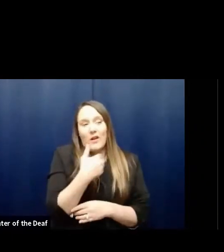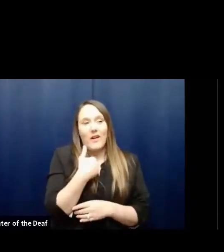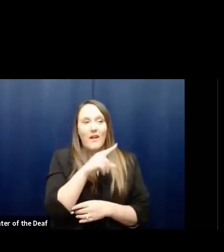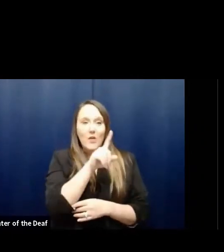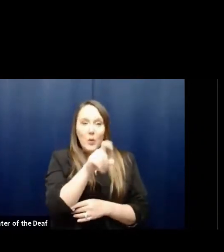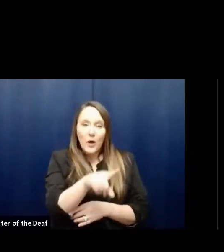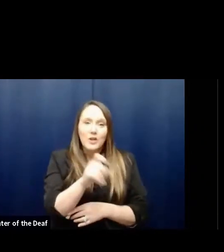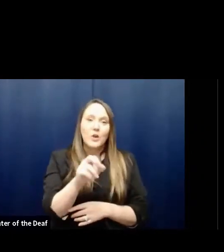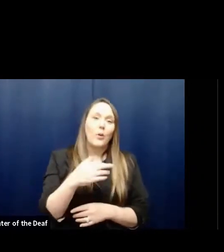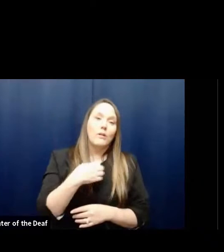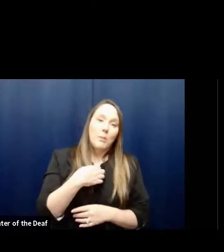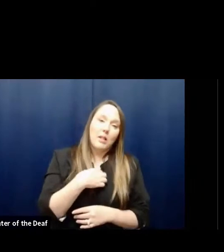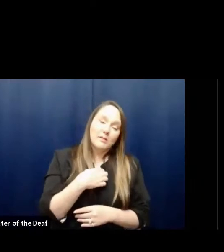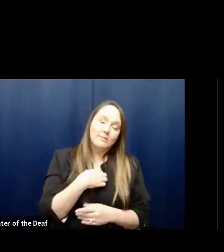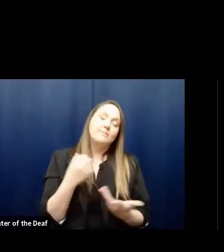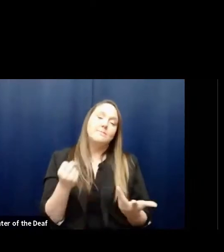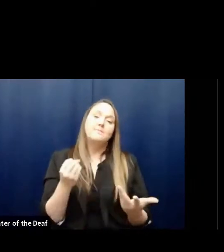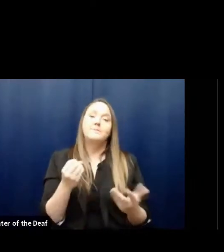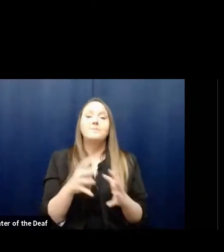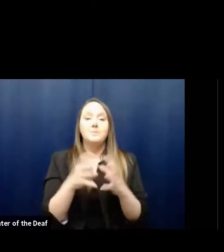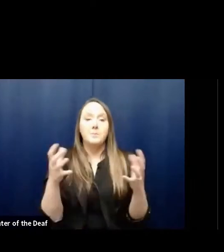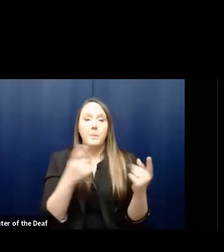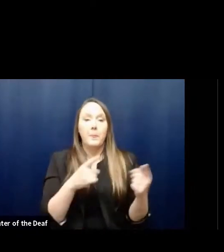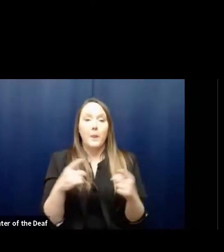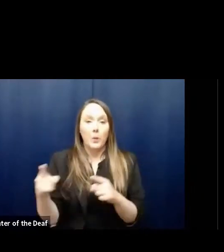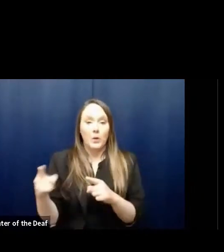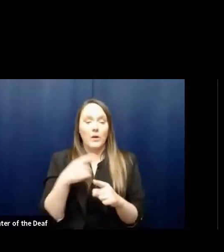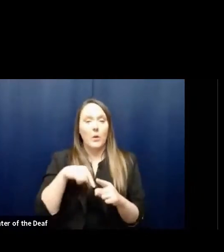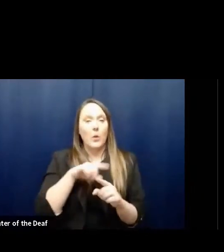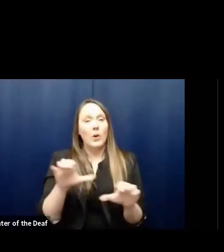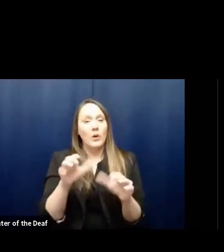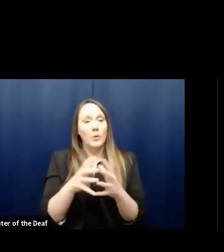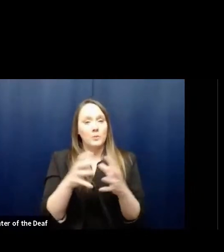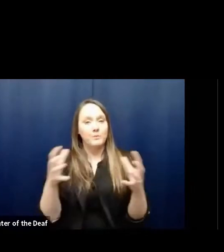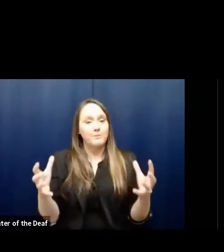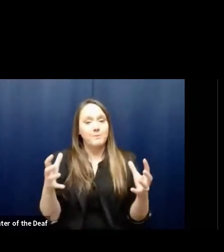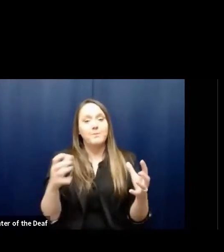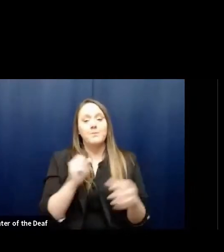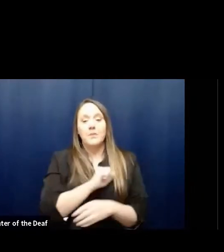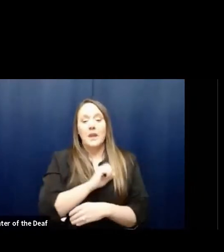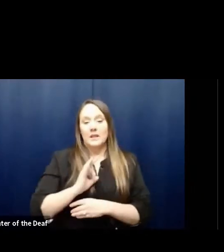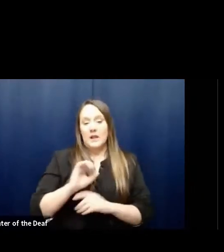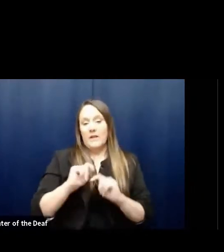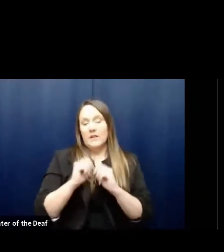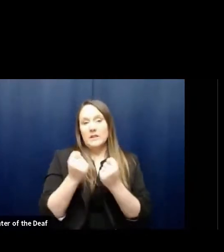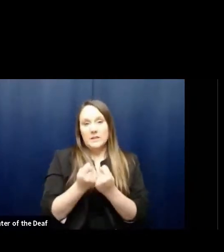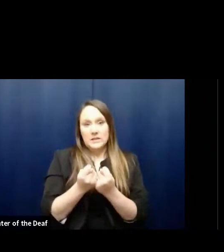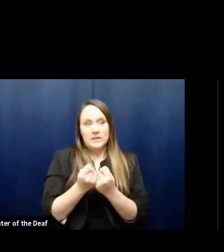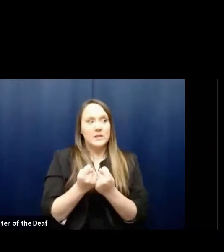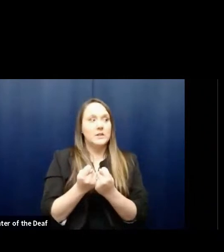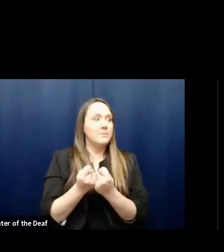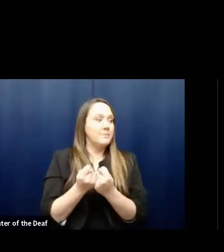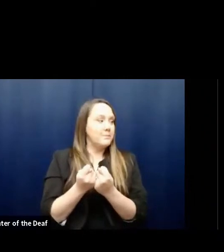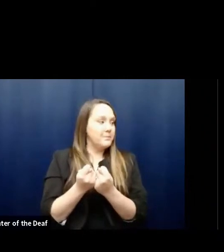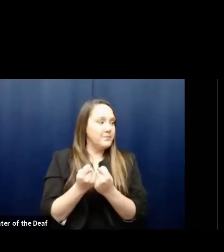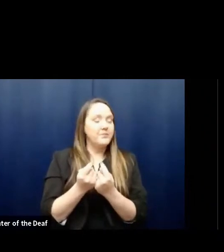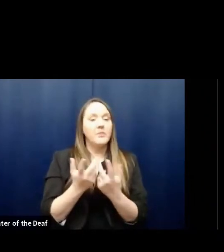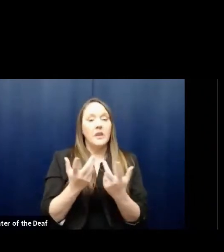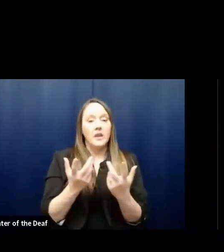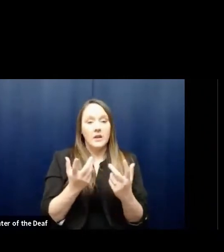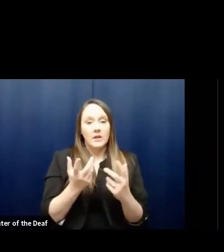have a complaint. So there's a lot going on, and we're doing a lot, and our team is